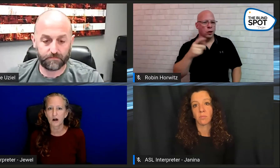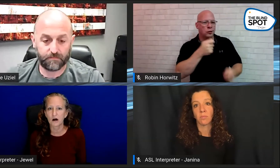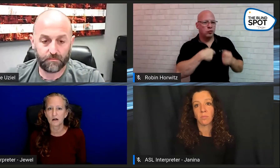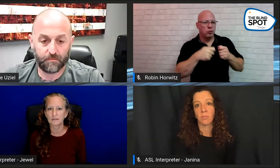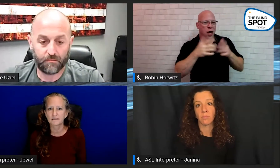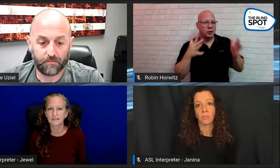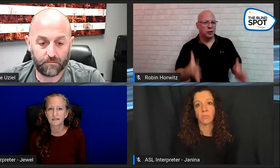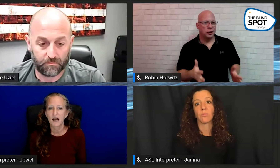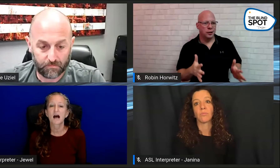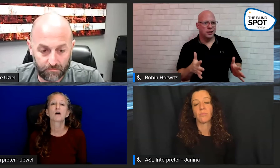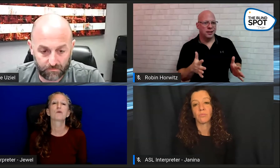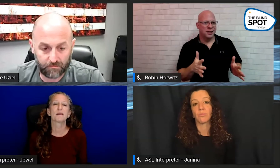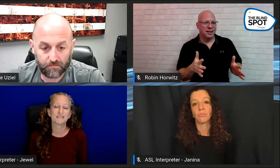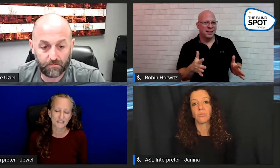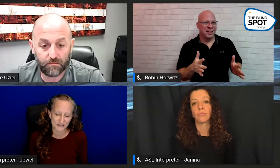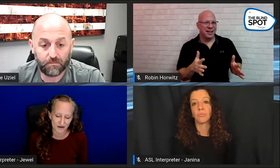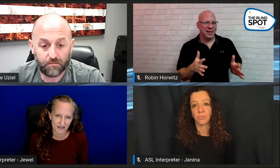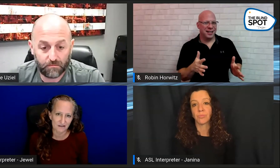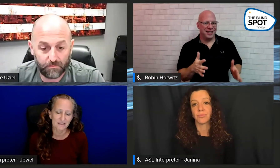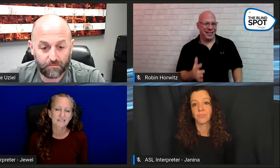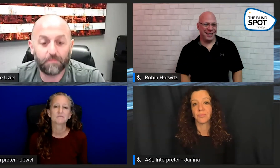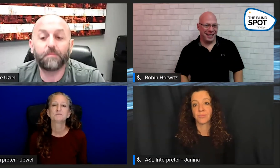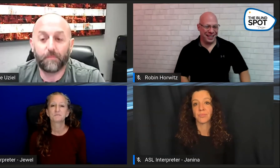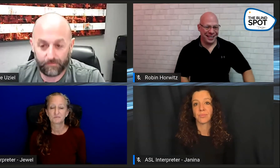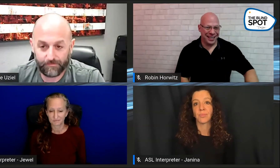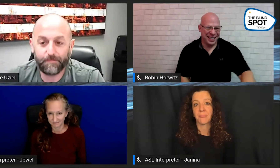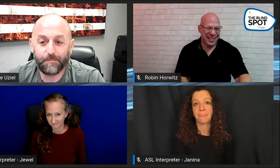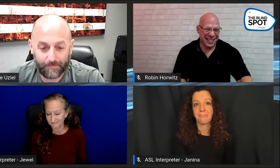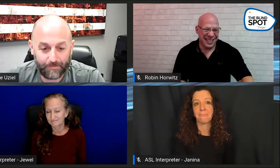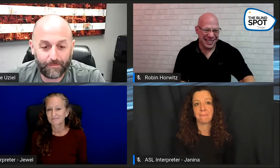they're called Robinhood traders.